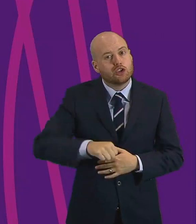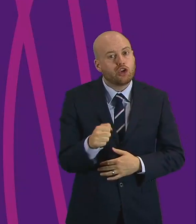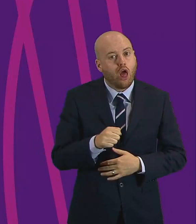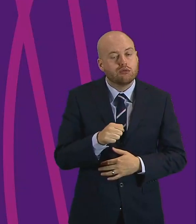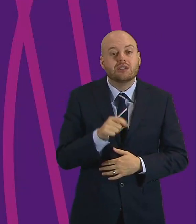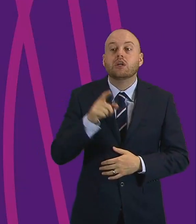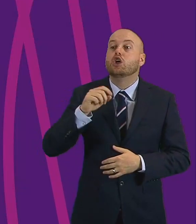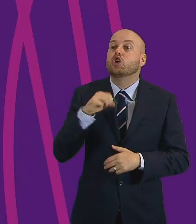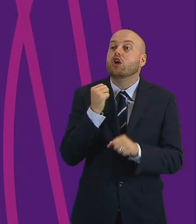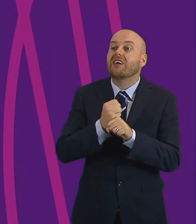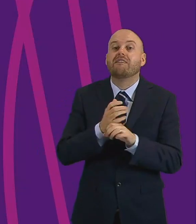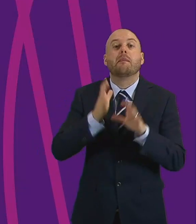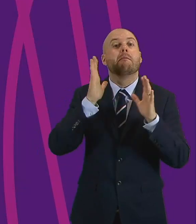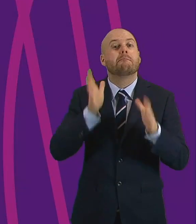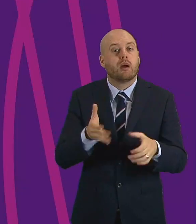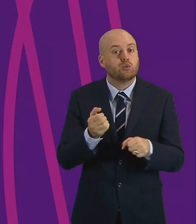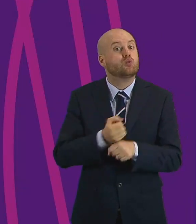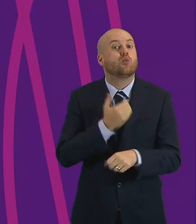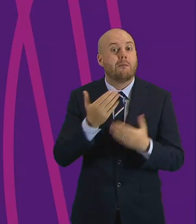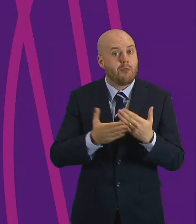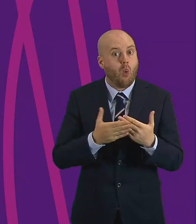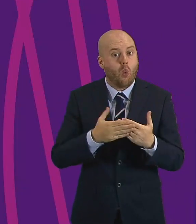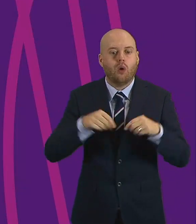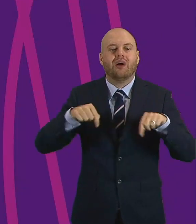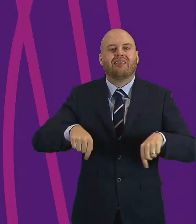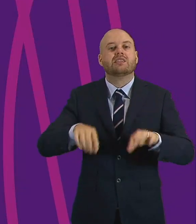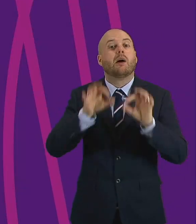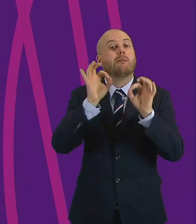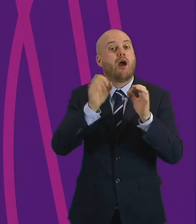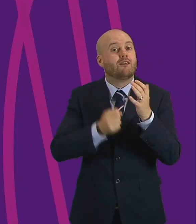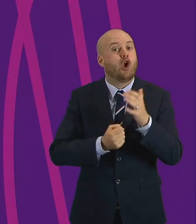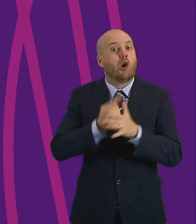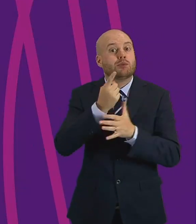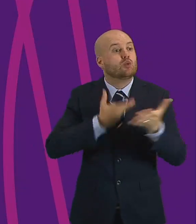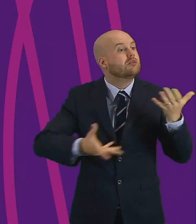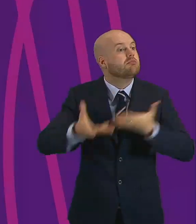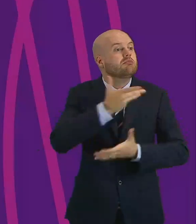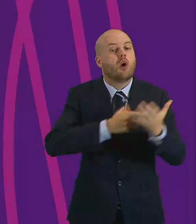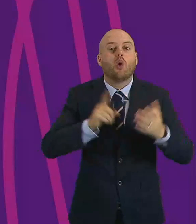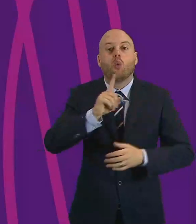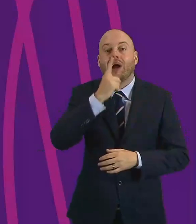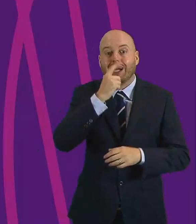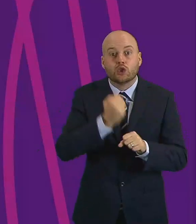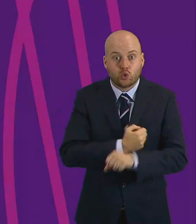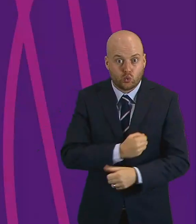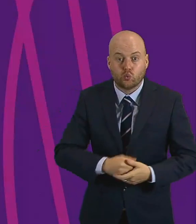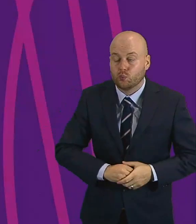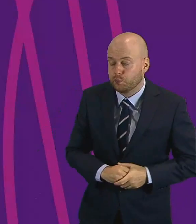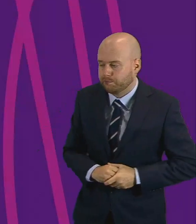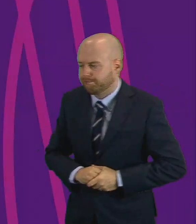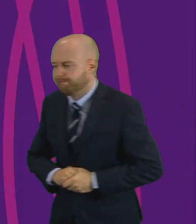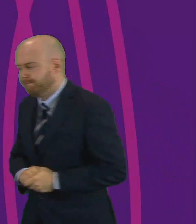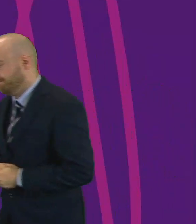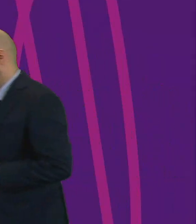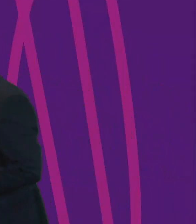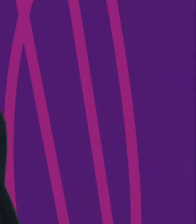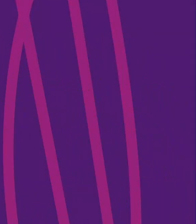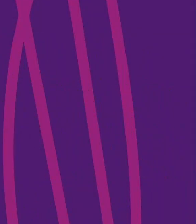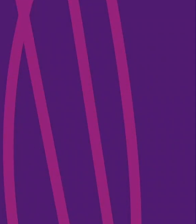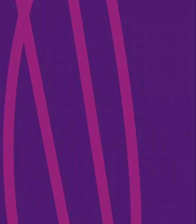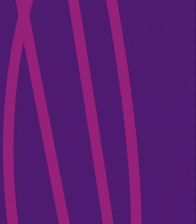needs to do, and today's debate is a chance to highlight what we can do together. Thank you. Can I just warn members that may have